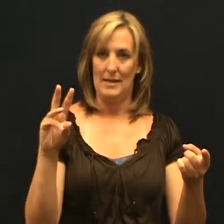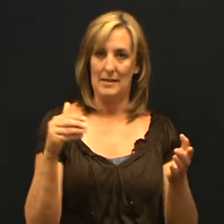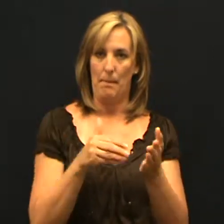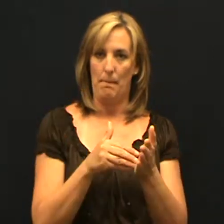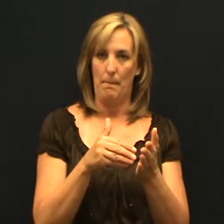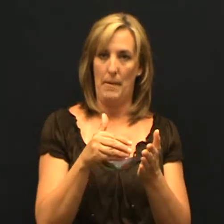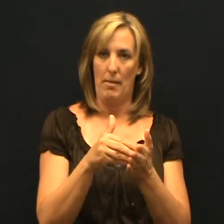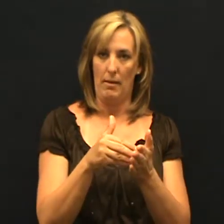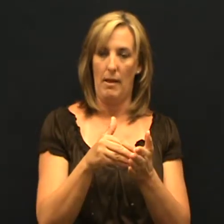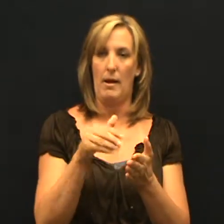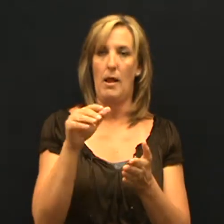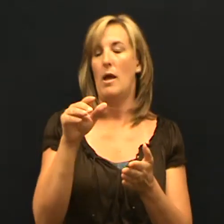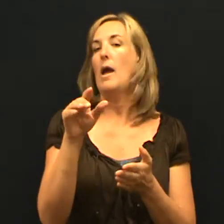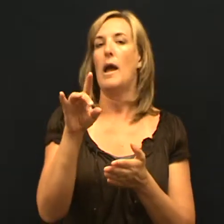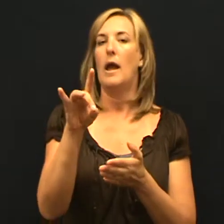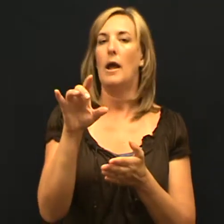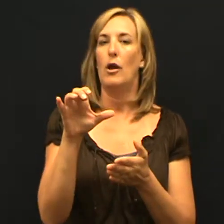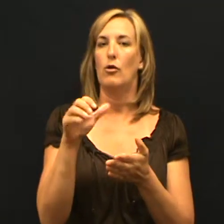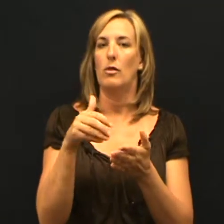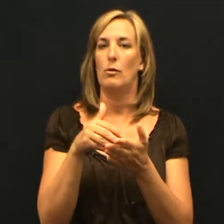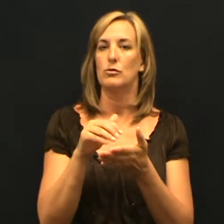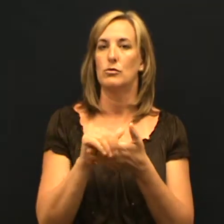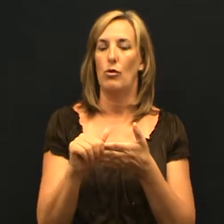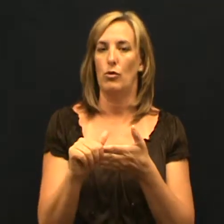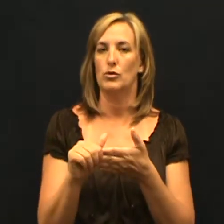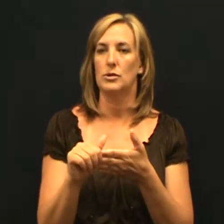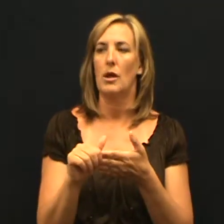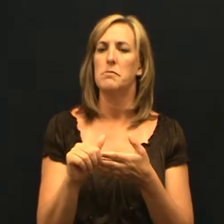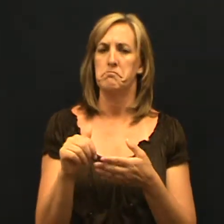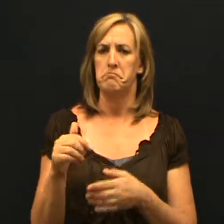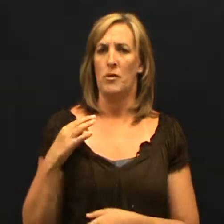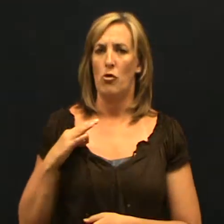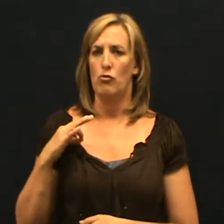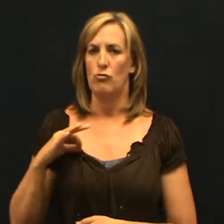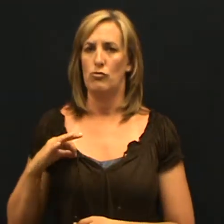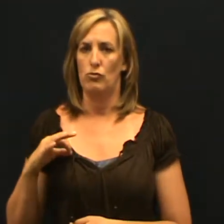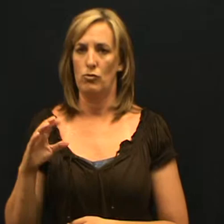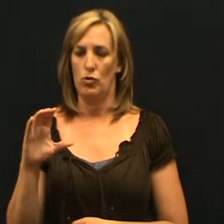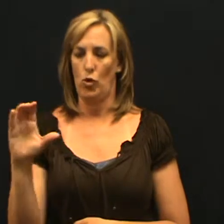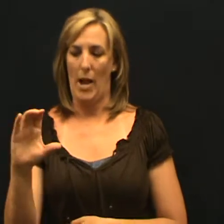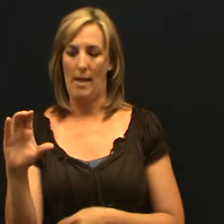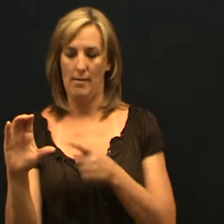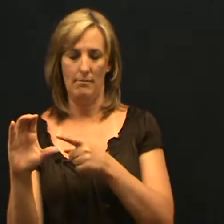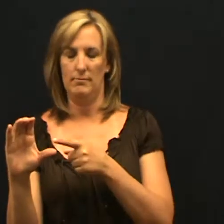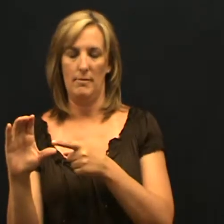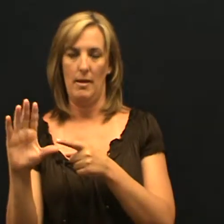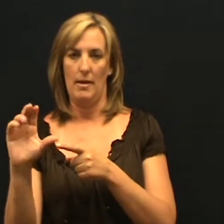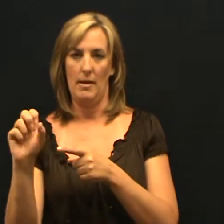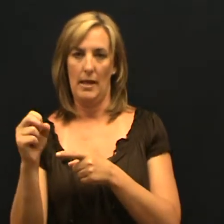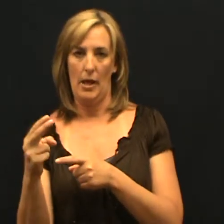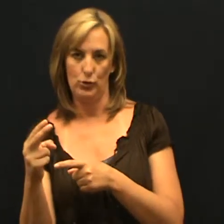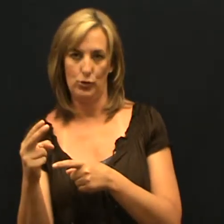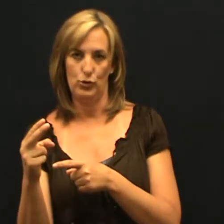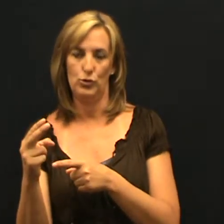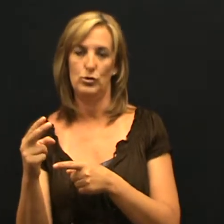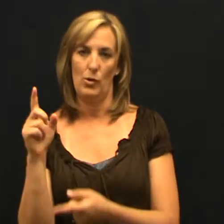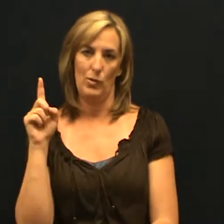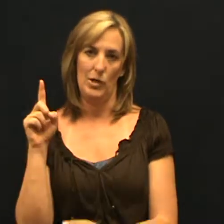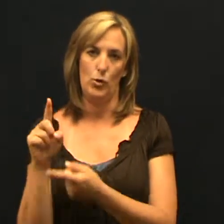$36,800,000, and we credit cash to show that our cash is reduced by the $36,800,000 that we're paying to our